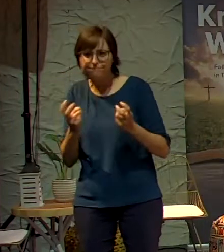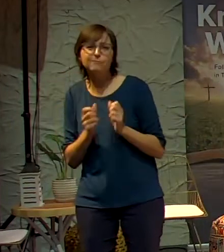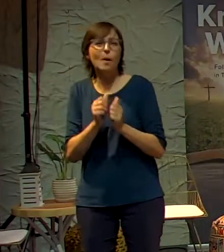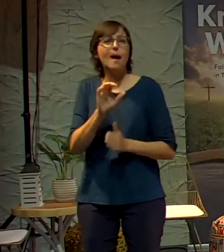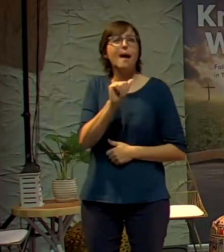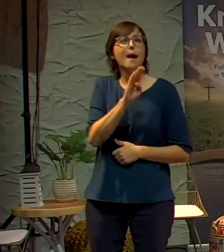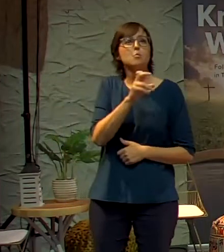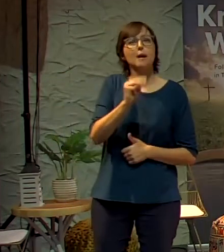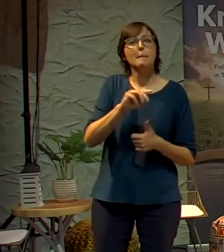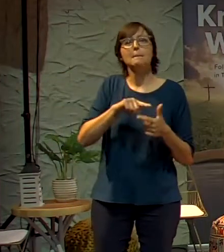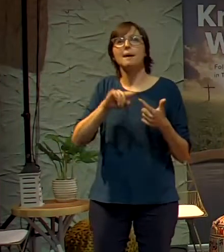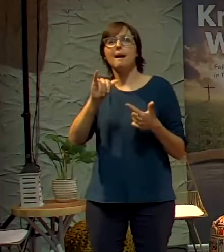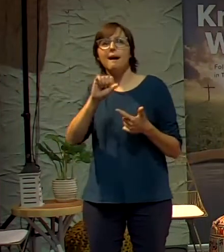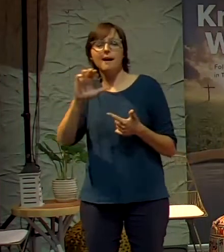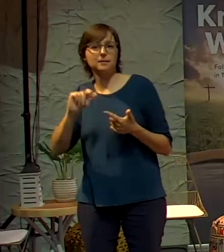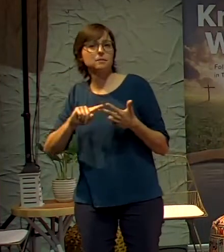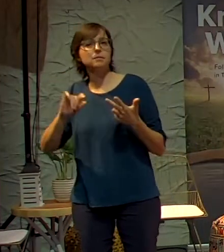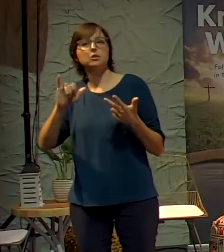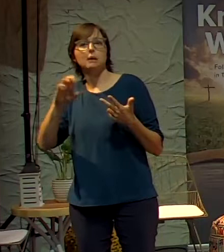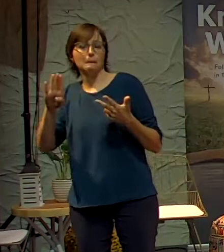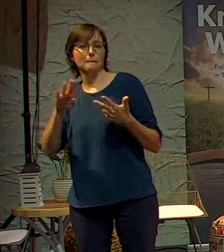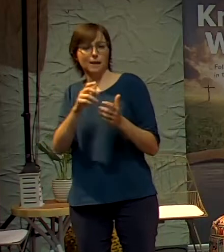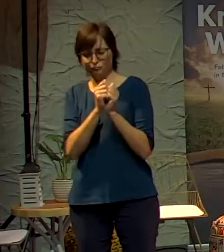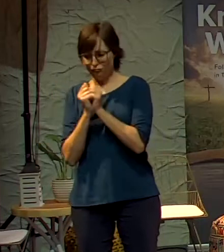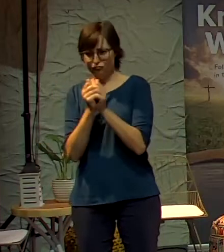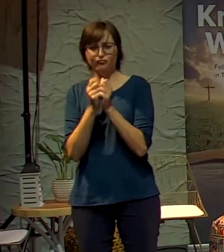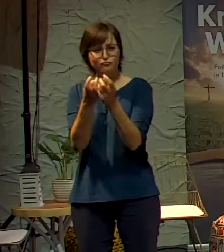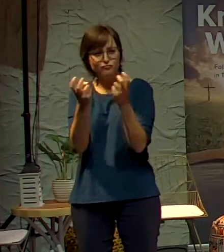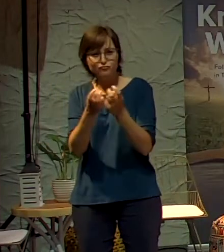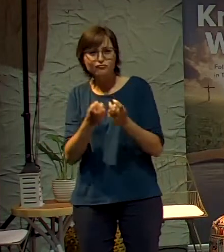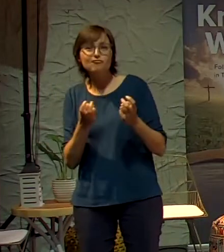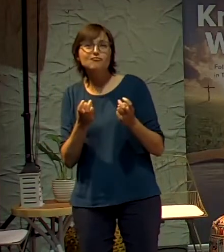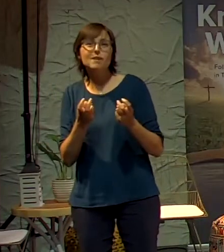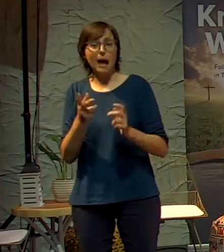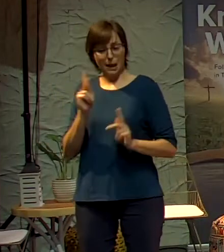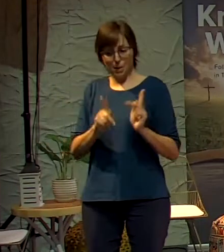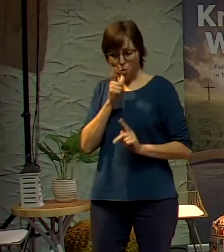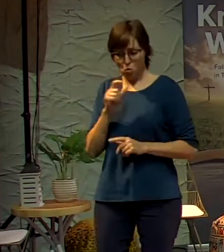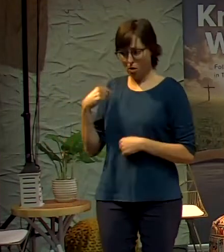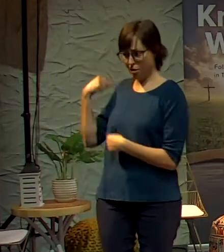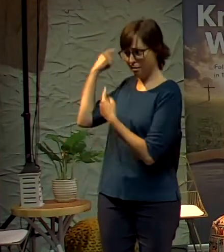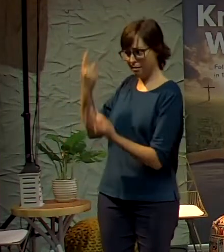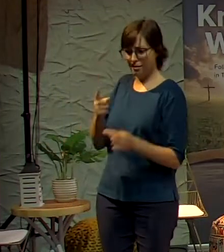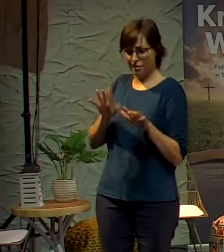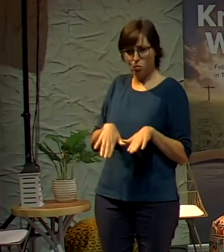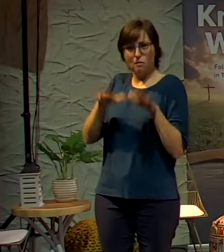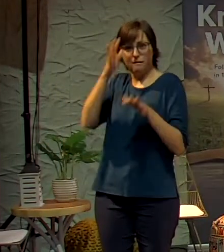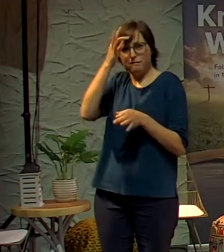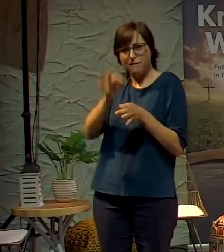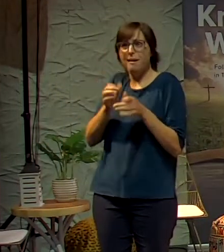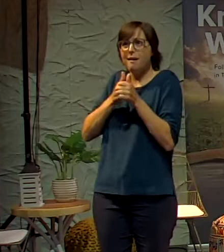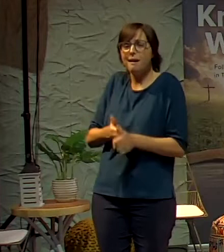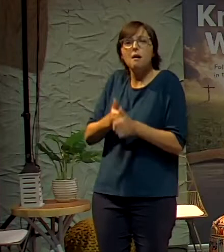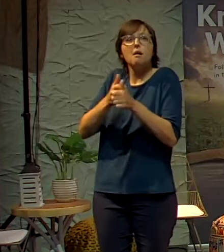Isaac, and Jacob. Then those who grew up in the faith, quote unquote, but had no faith, will find themselves out